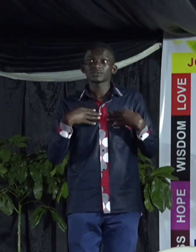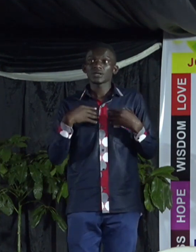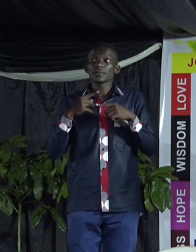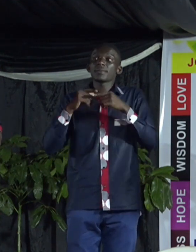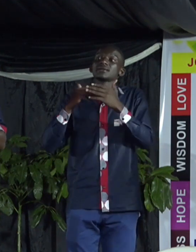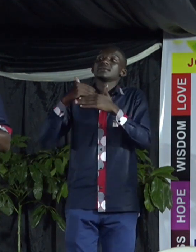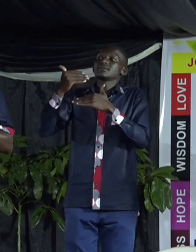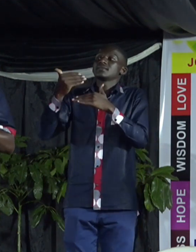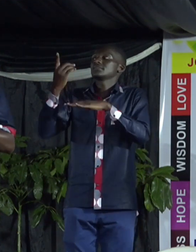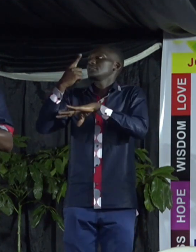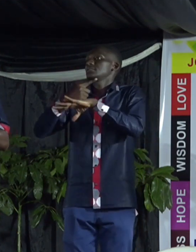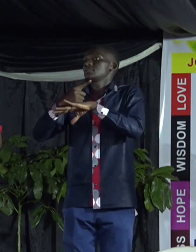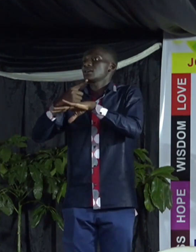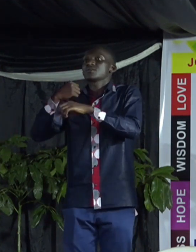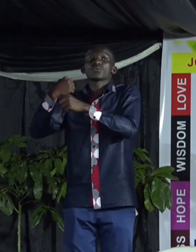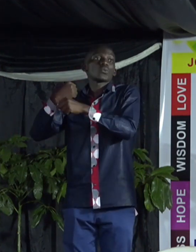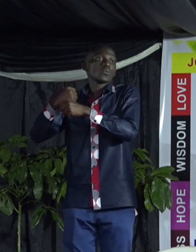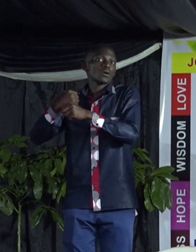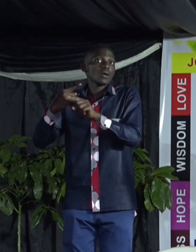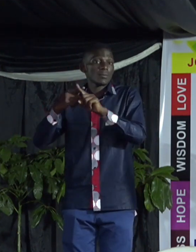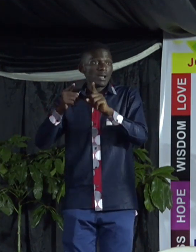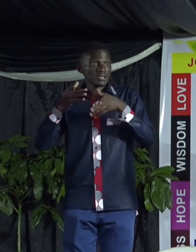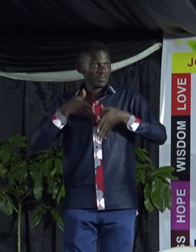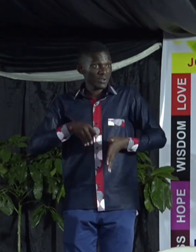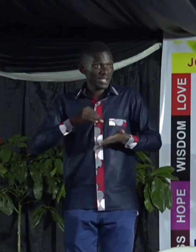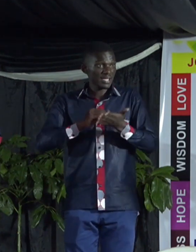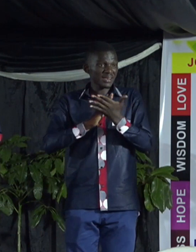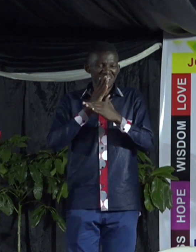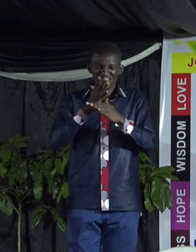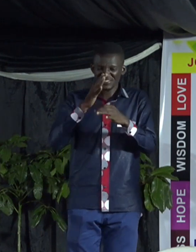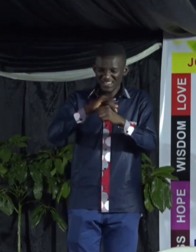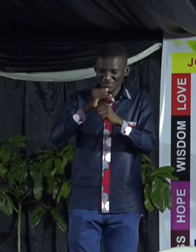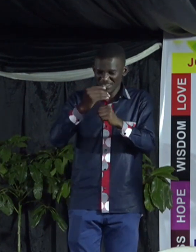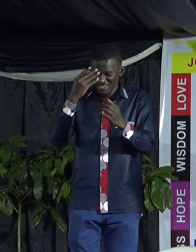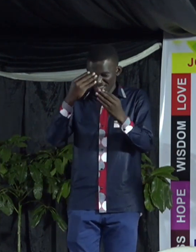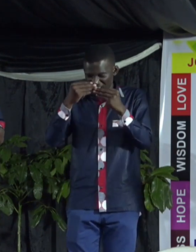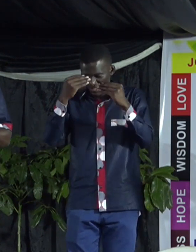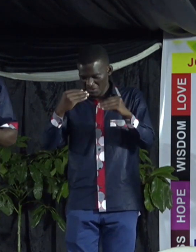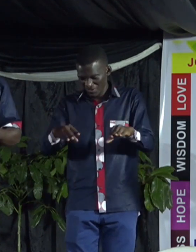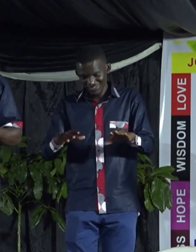to weyongera. Tomorrow, let me go back again. Nayo mulokole bwakola loss. But when a Christian makes a loss,